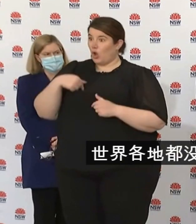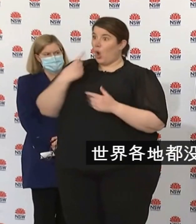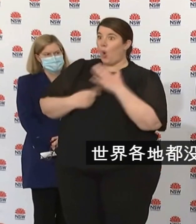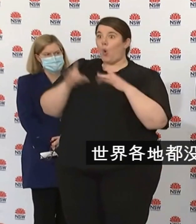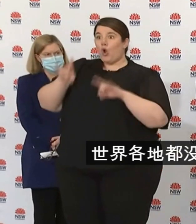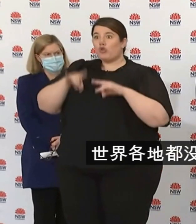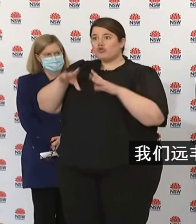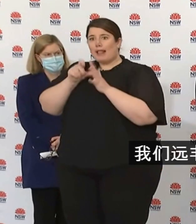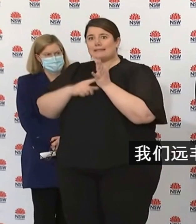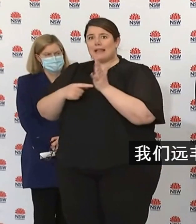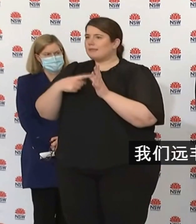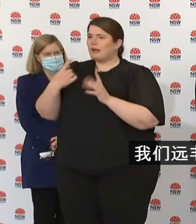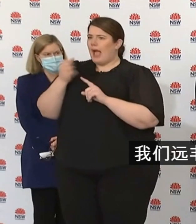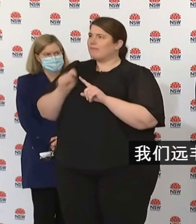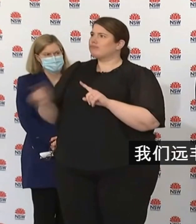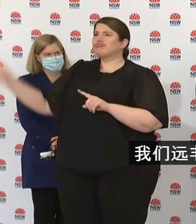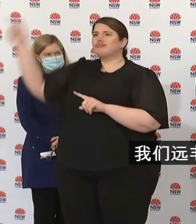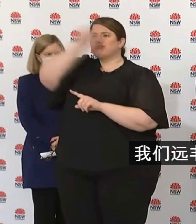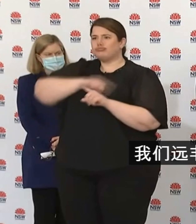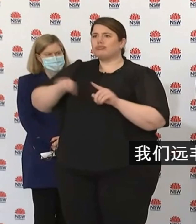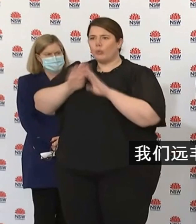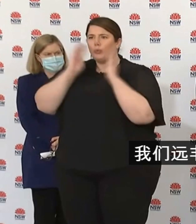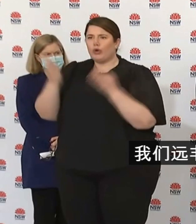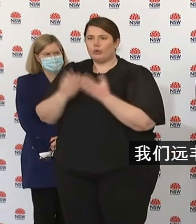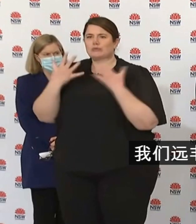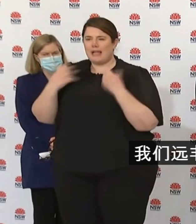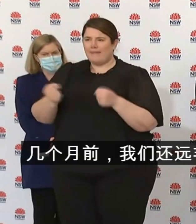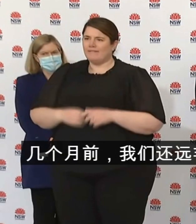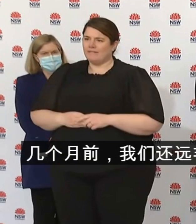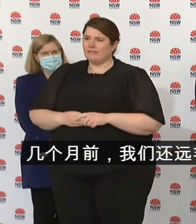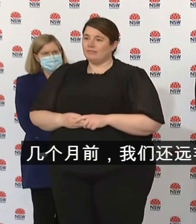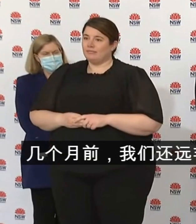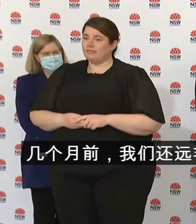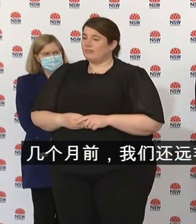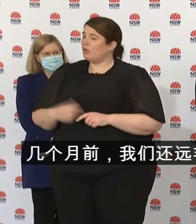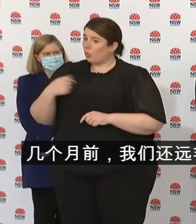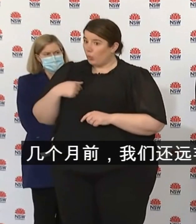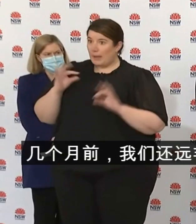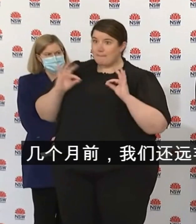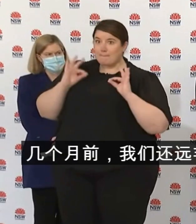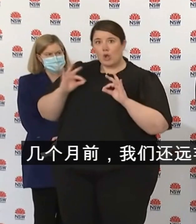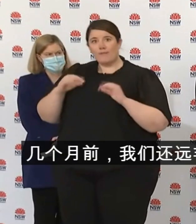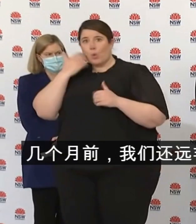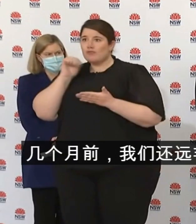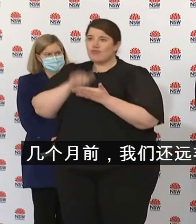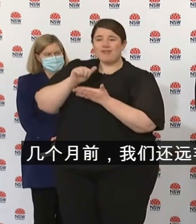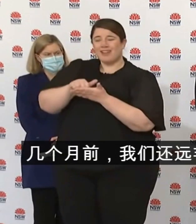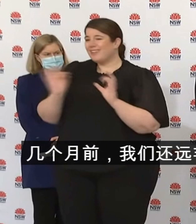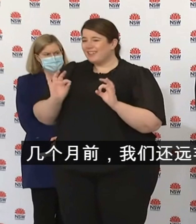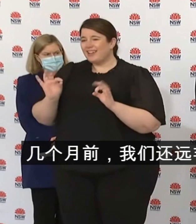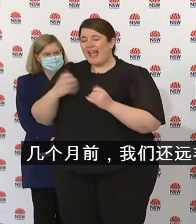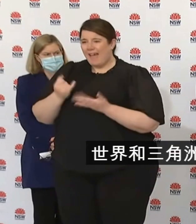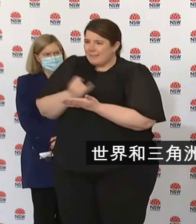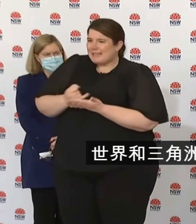perfect way to deal with a pandemic, and we've been far from perfect. And I would have made that comment 18 months ago. We've been far from perfect. But if you look at